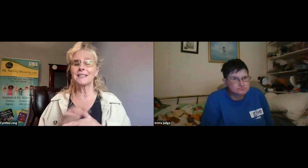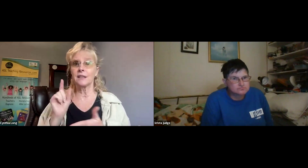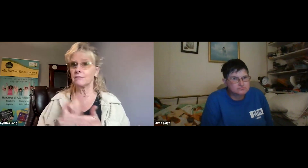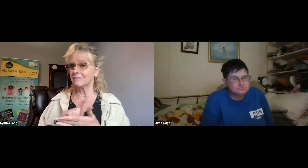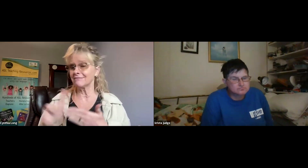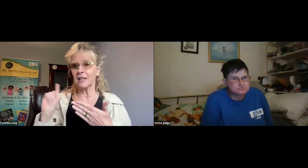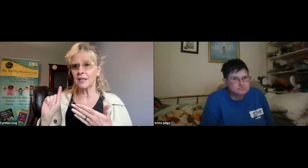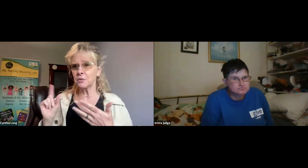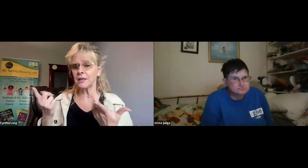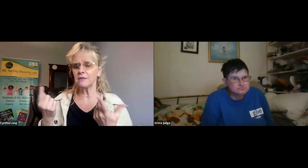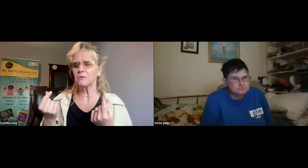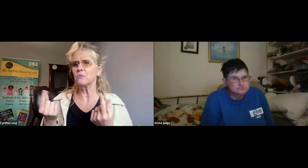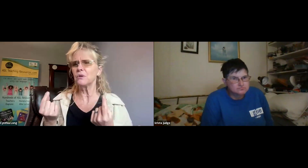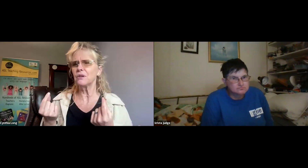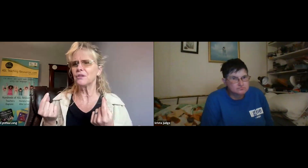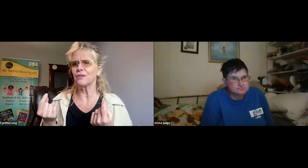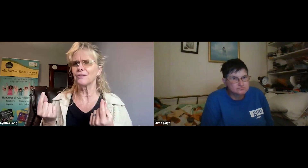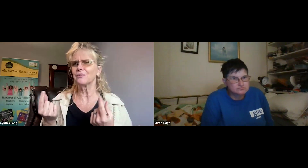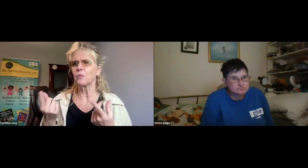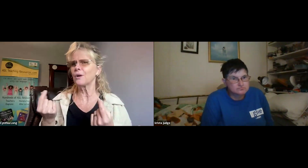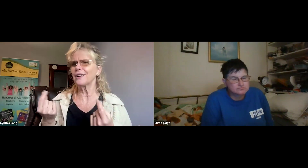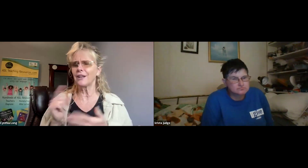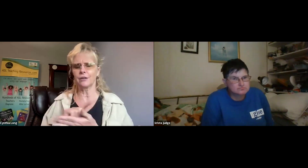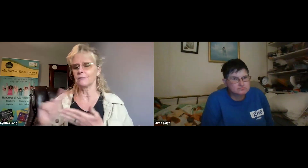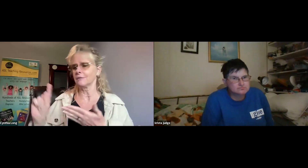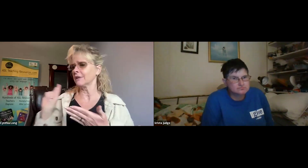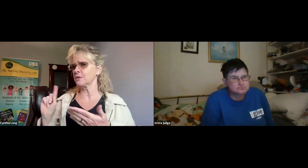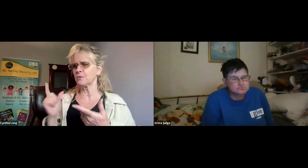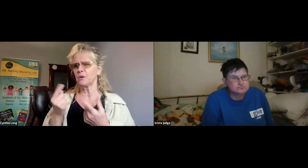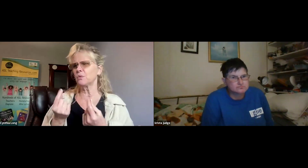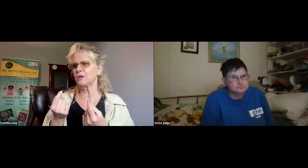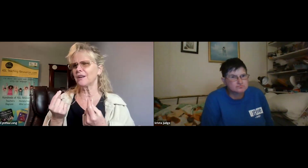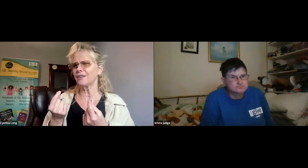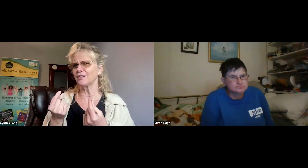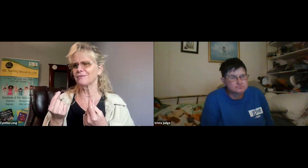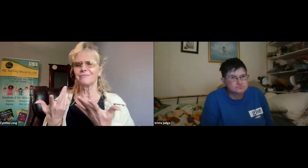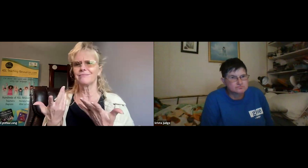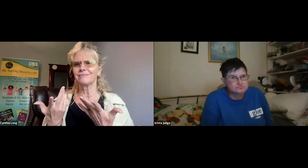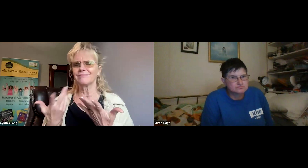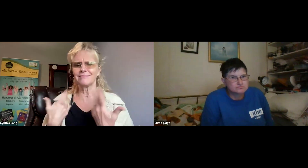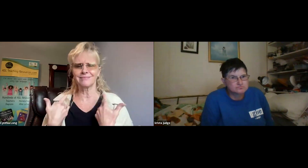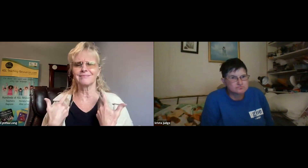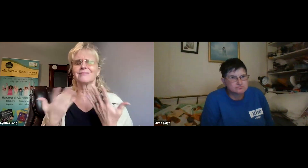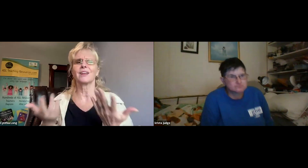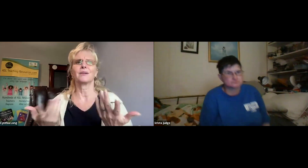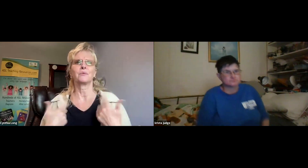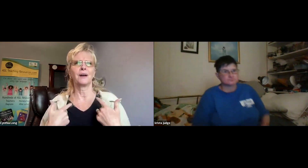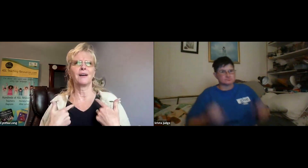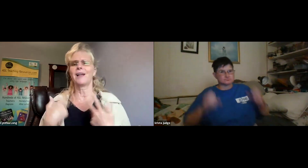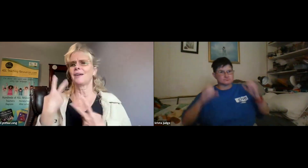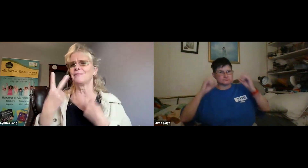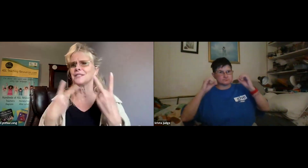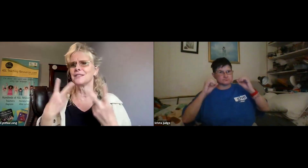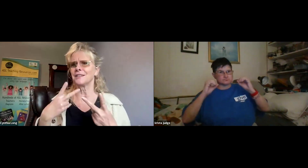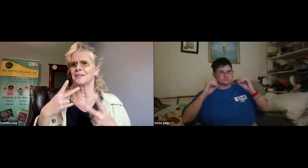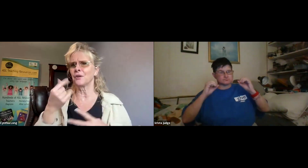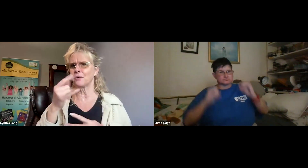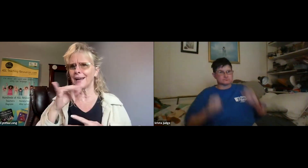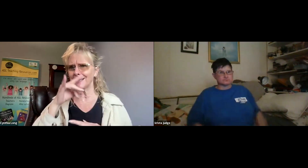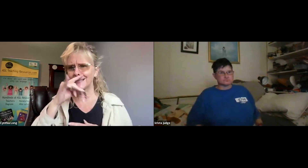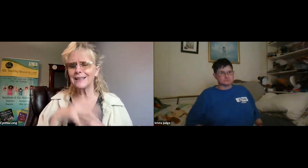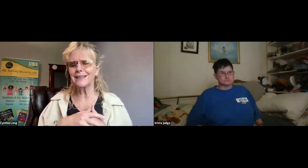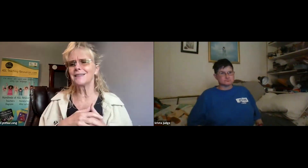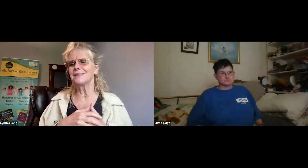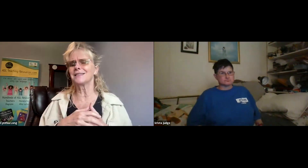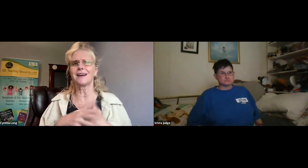So I'm asking, last week, what did I do? What did I do? Last week, what did I do? Well, I visited